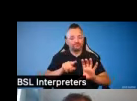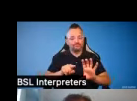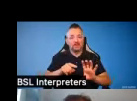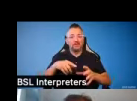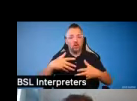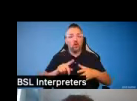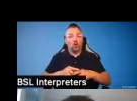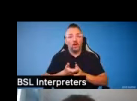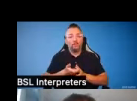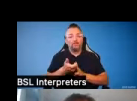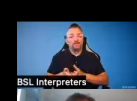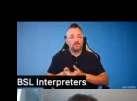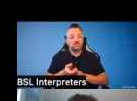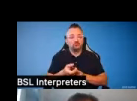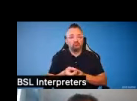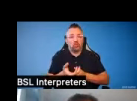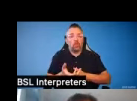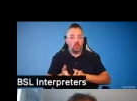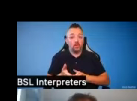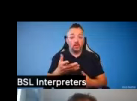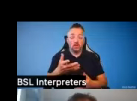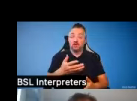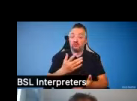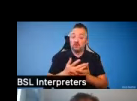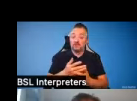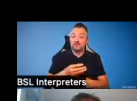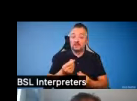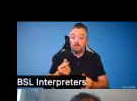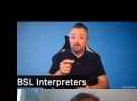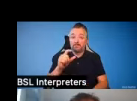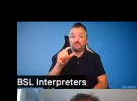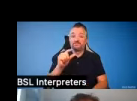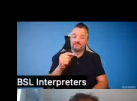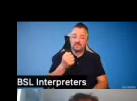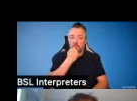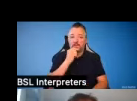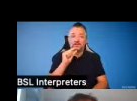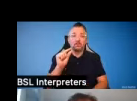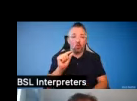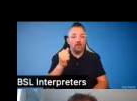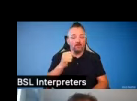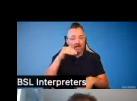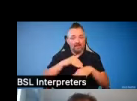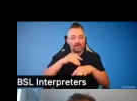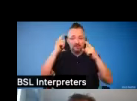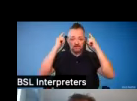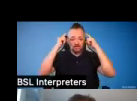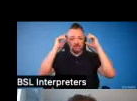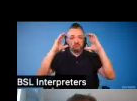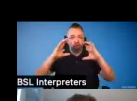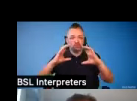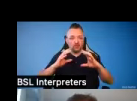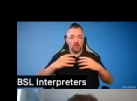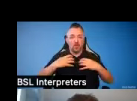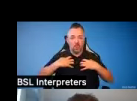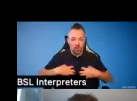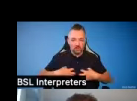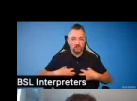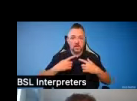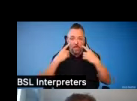penis. A small number, and I really do mean a small number, have had infection affecting the brain, the lungs, or their eyes. There are